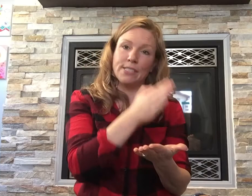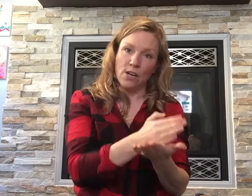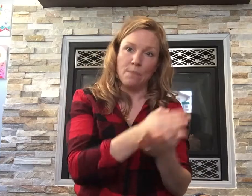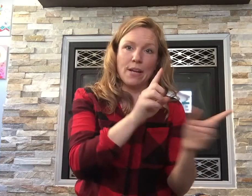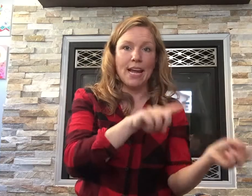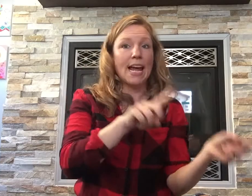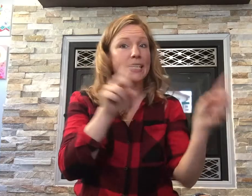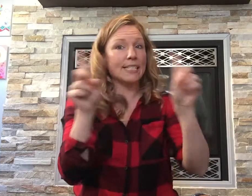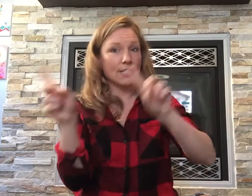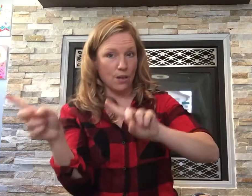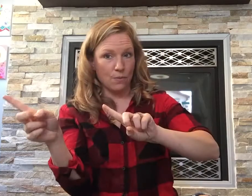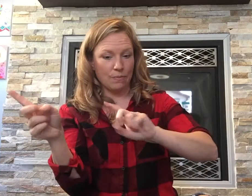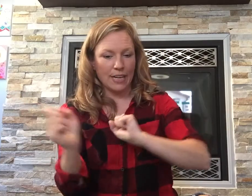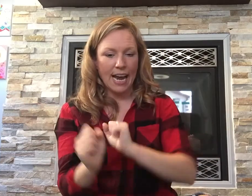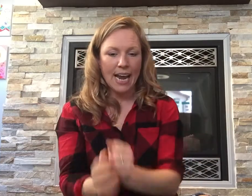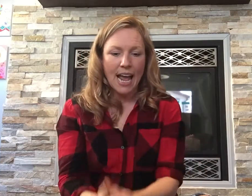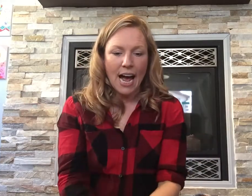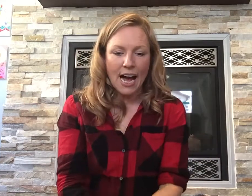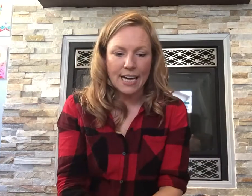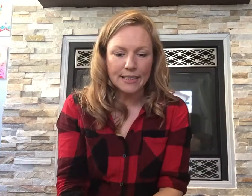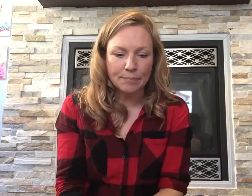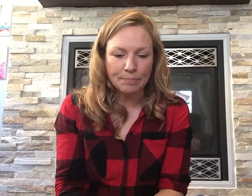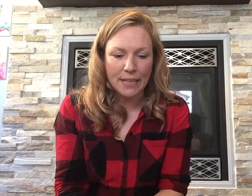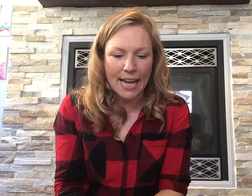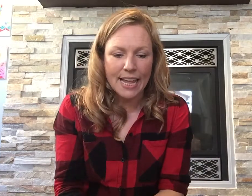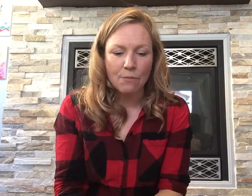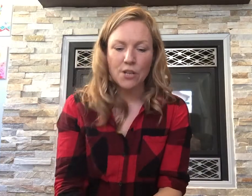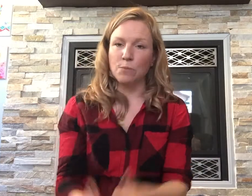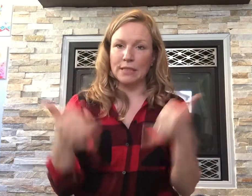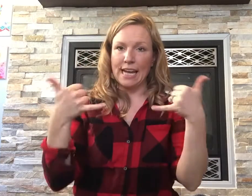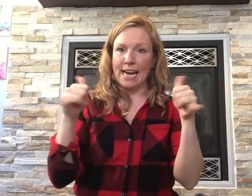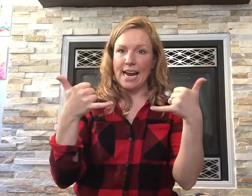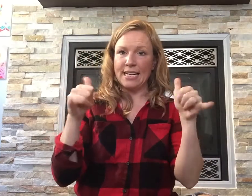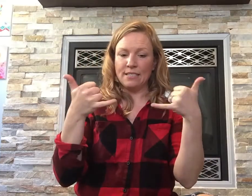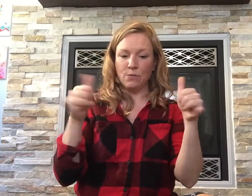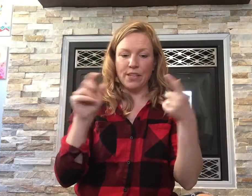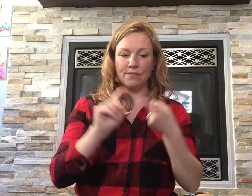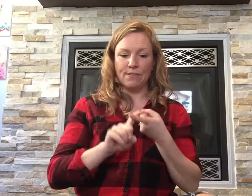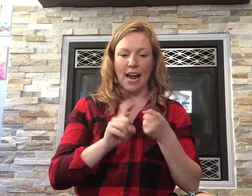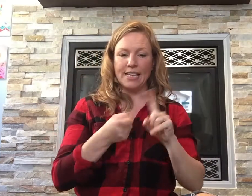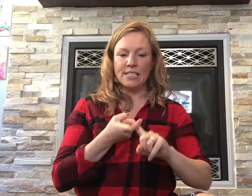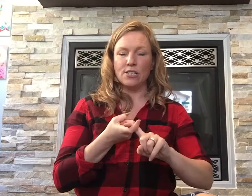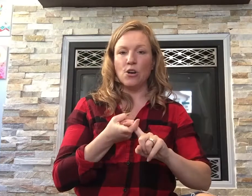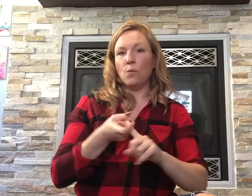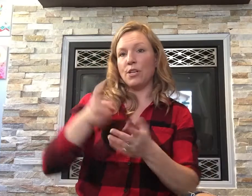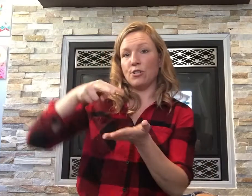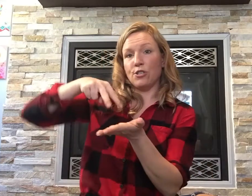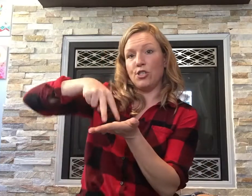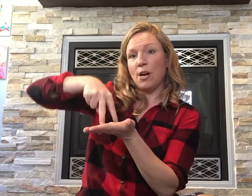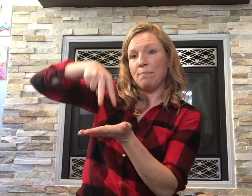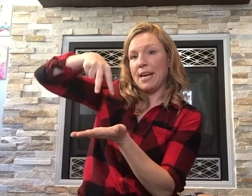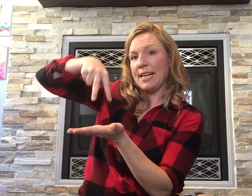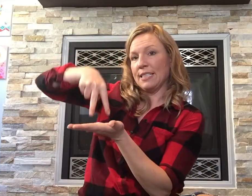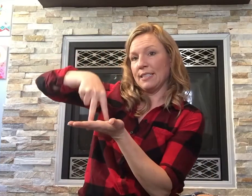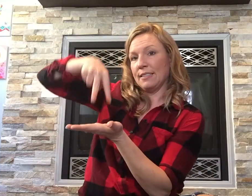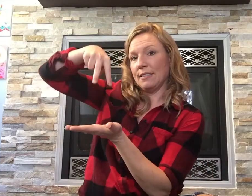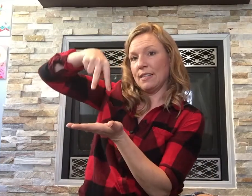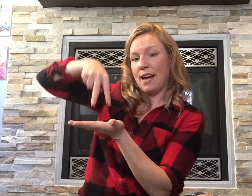stop and go, okay? And then when you're playing with a friend, when you're jumping up